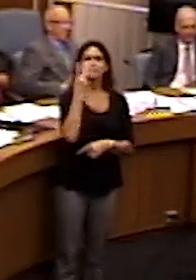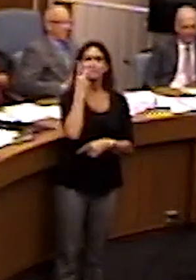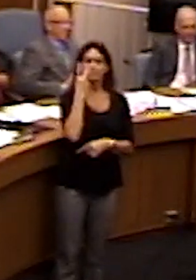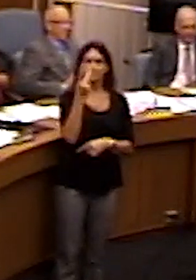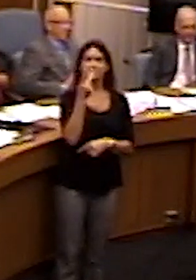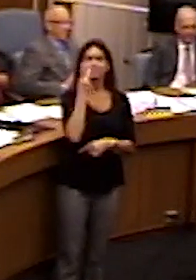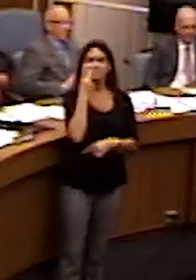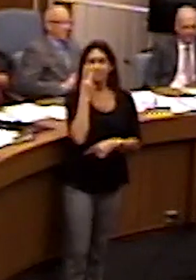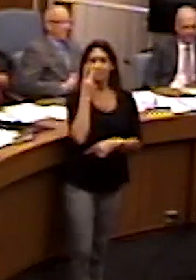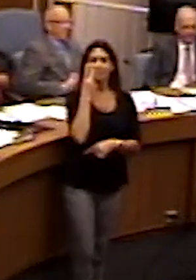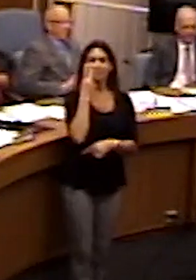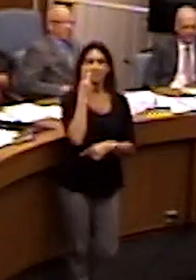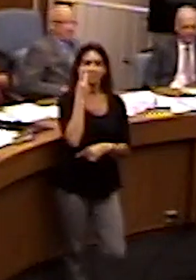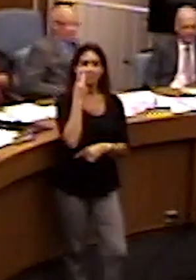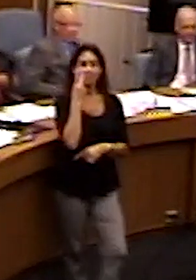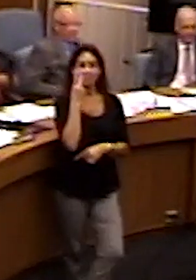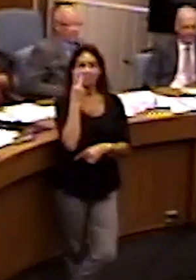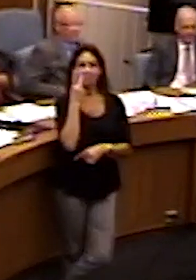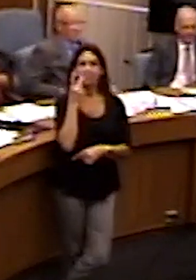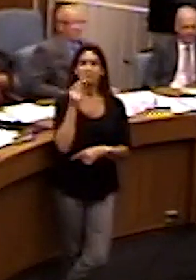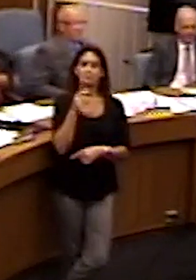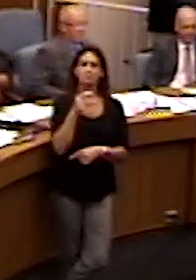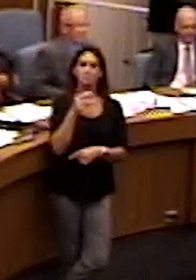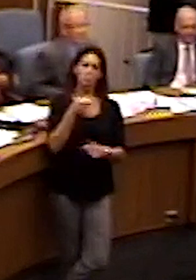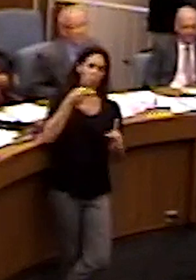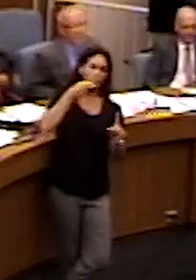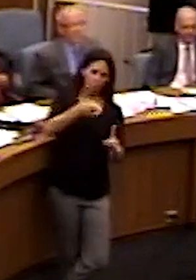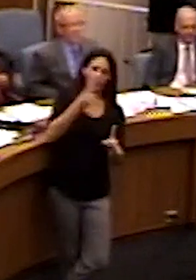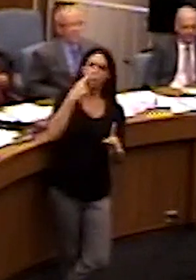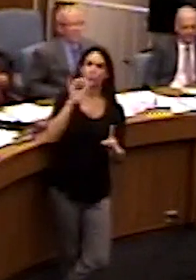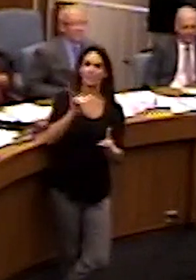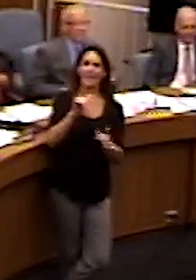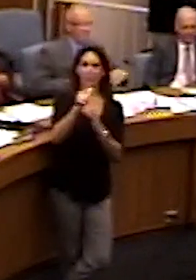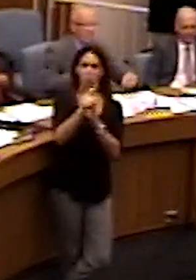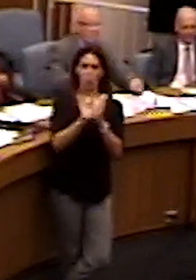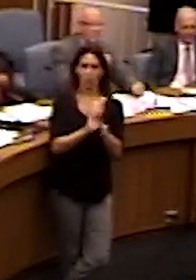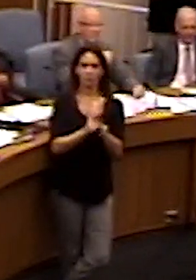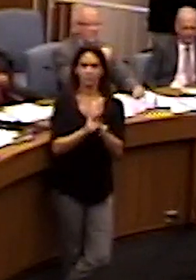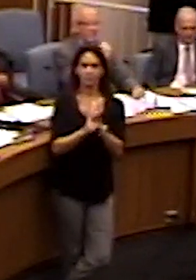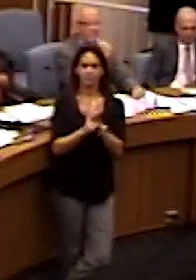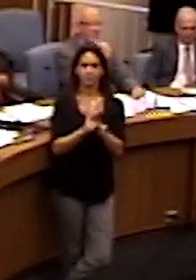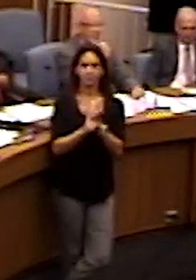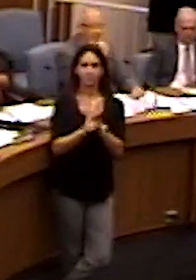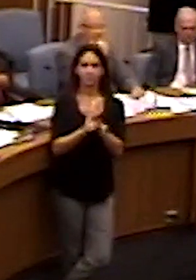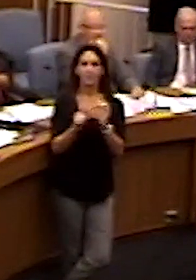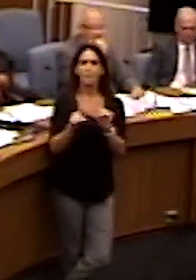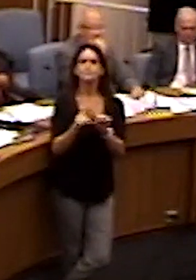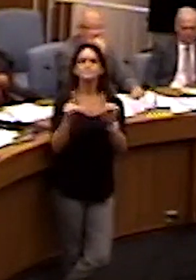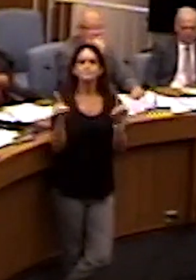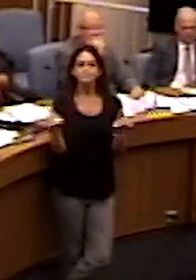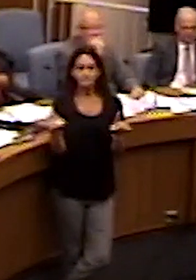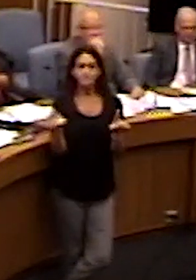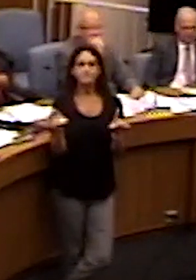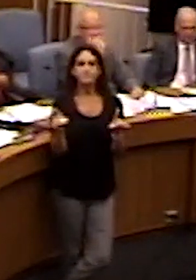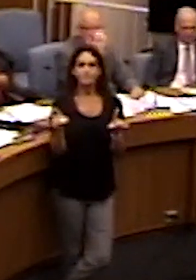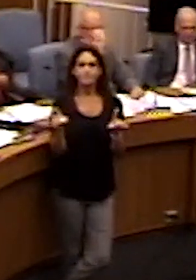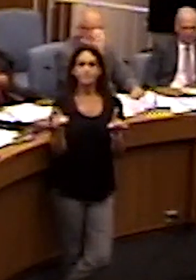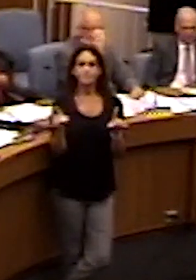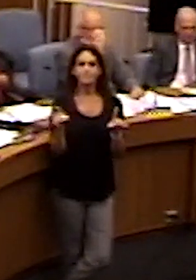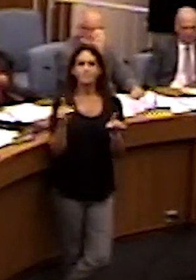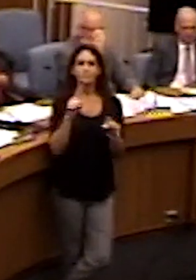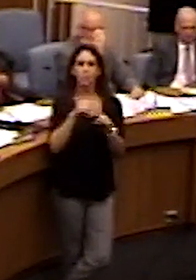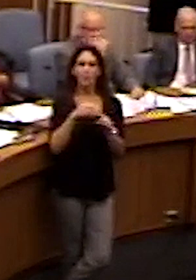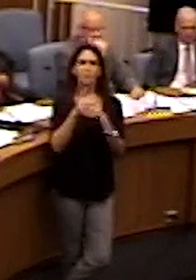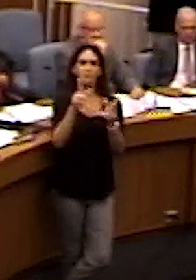1945, 55, 60, and see, you know, the intent of the law. But as people slowly got